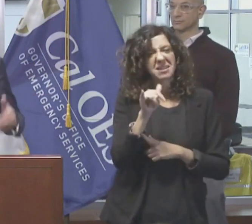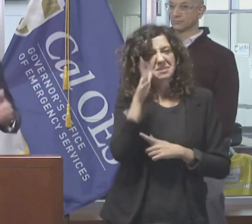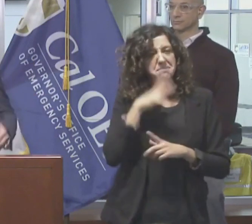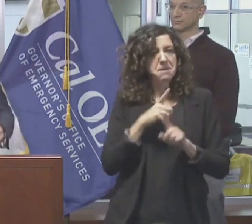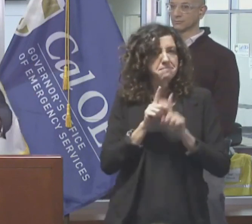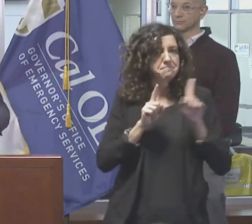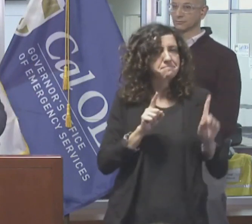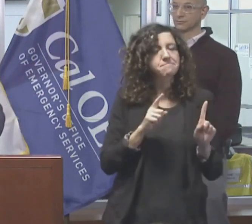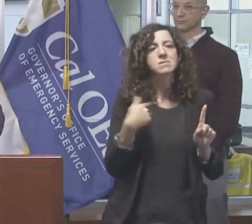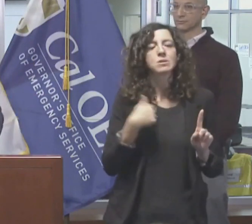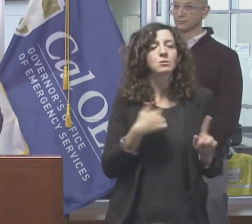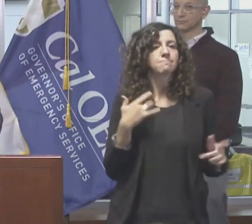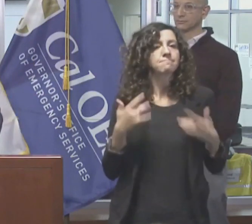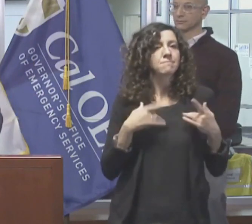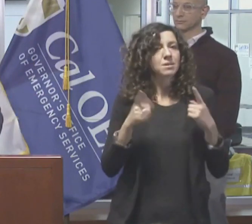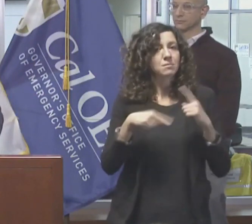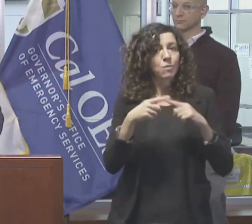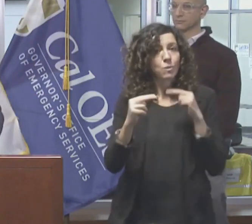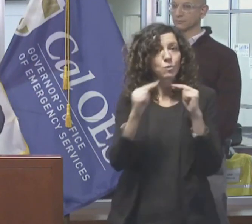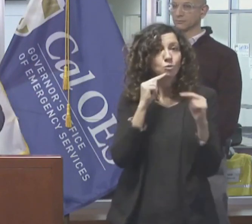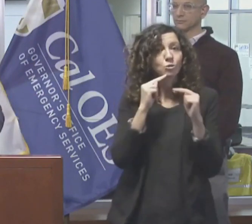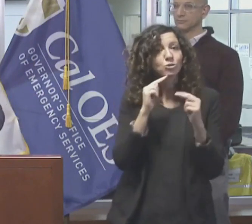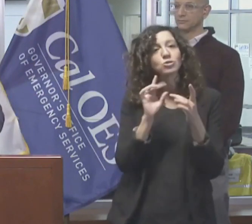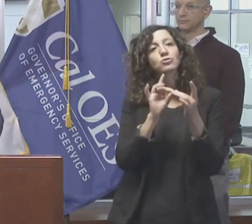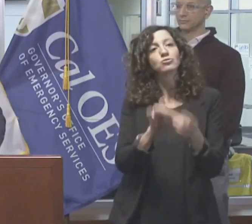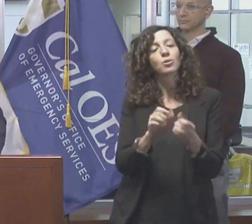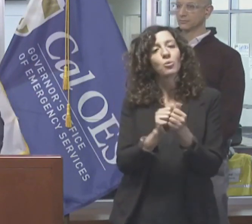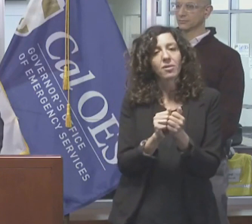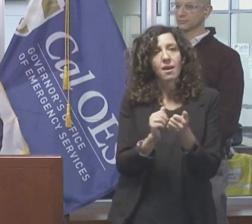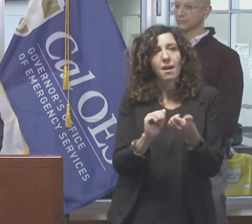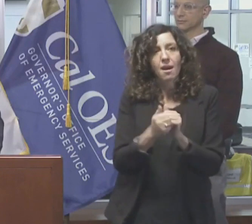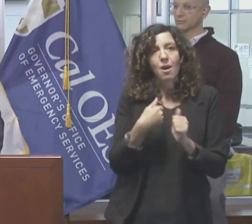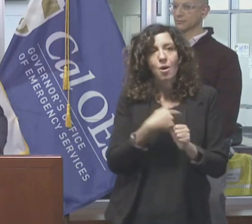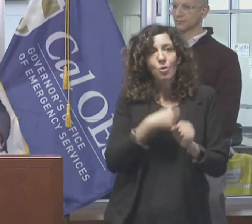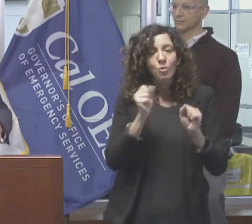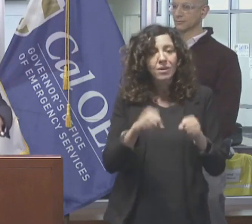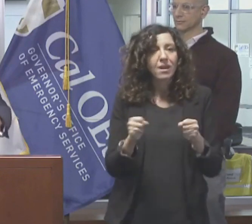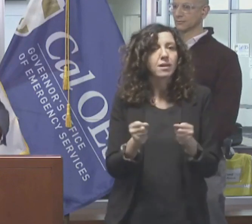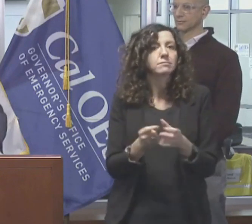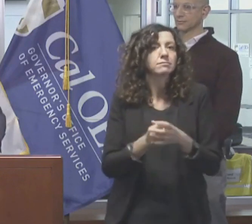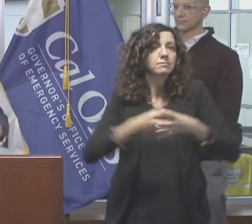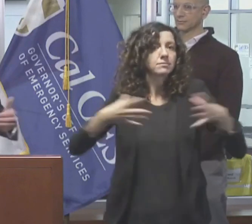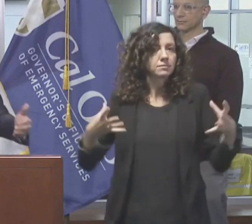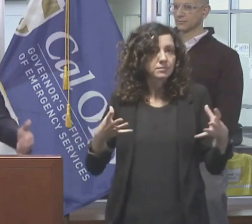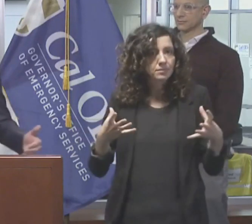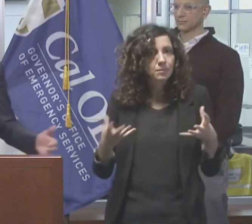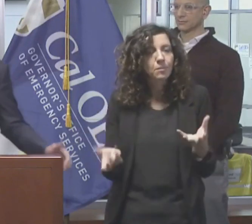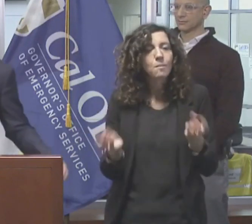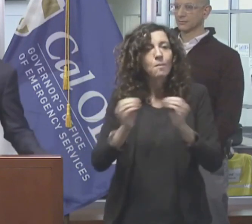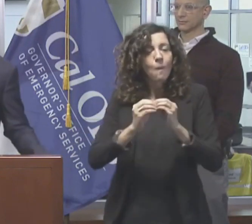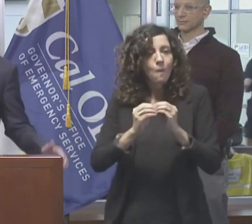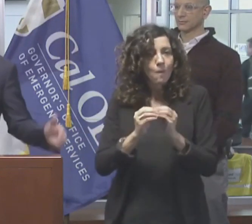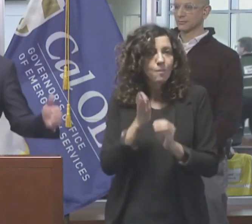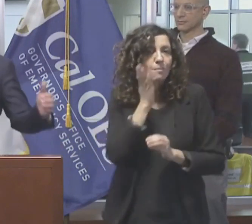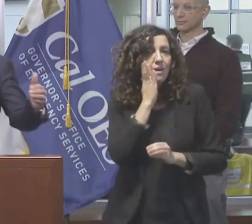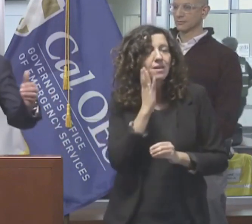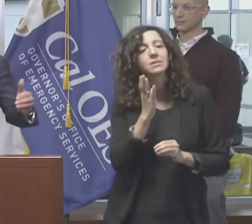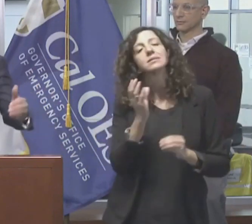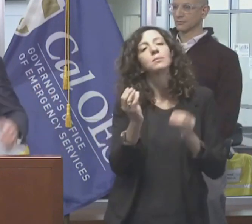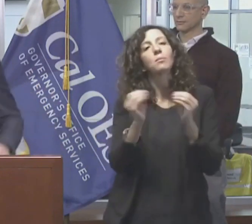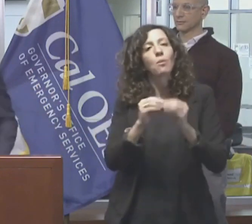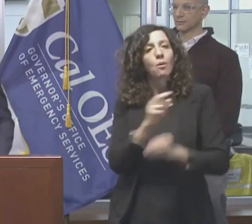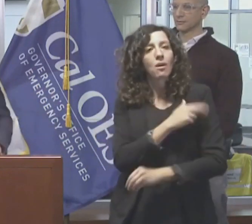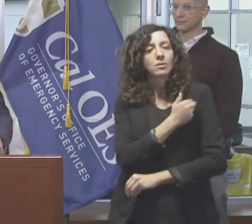on sizable assets that could be brought online, hundreds and hundreds. In fact, I can say this,